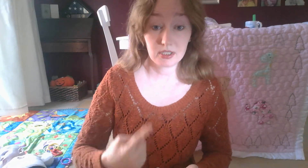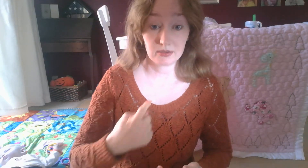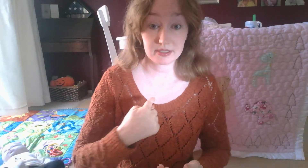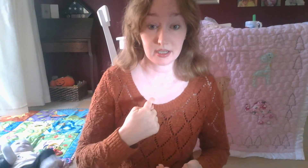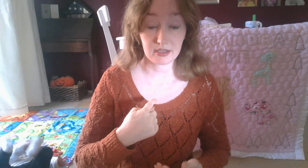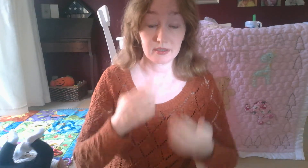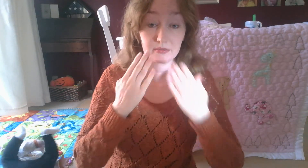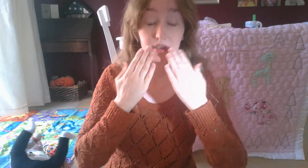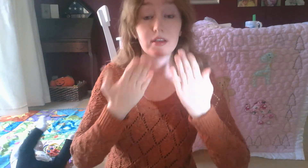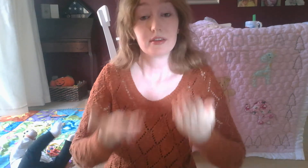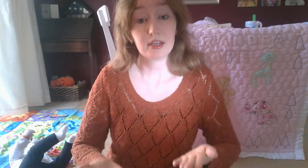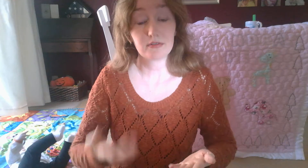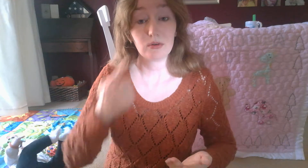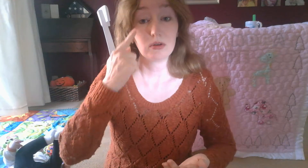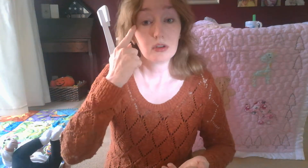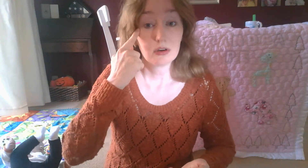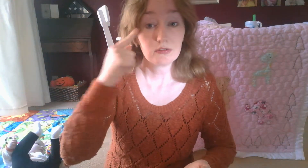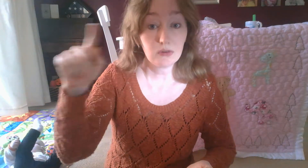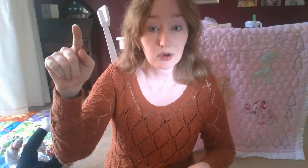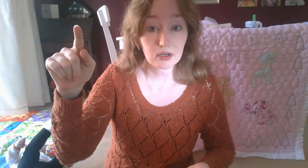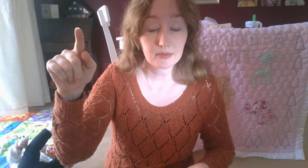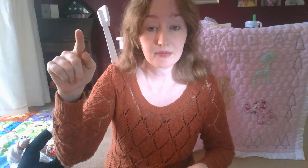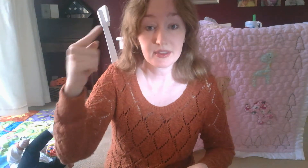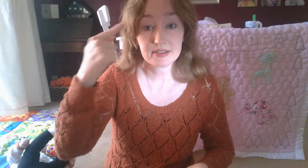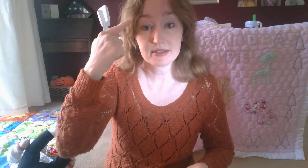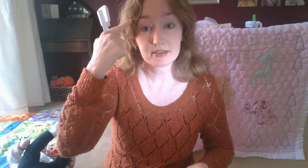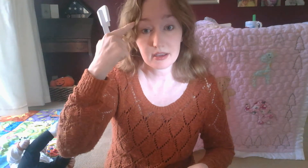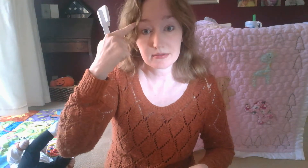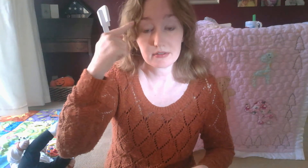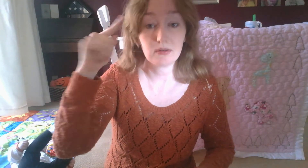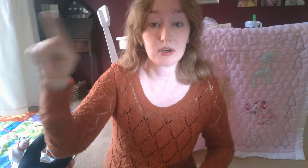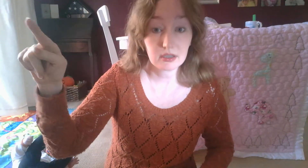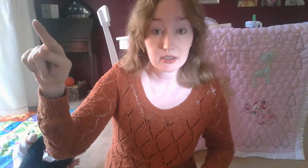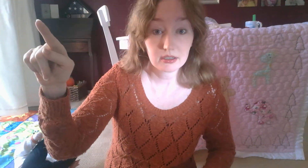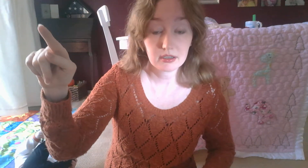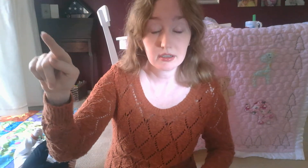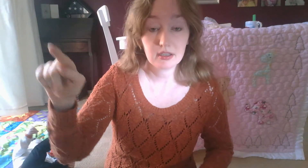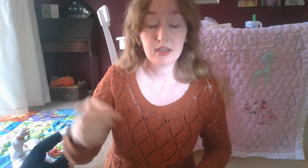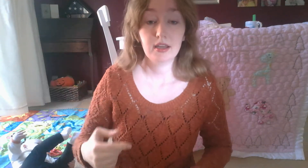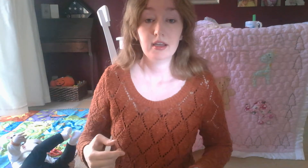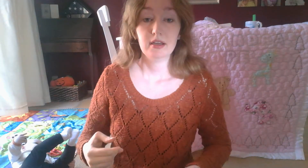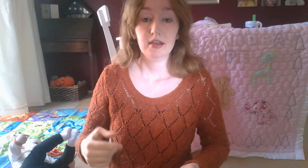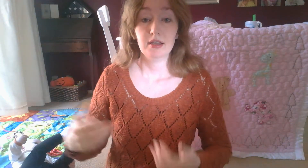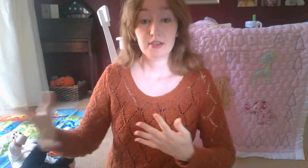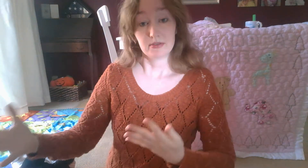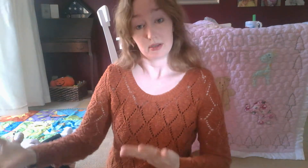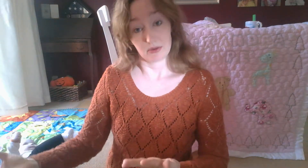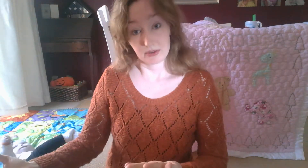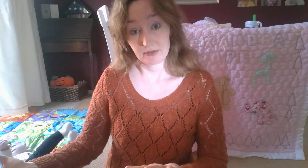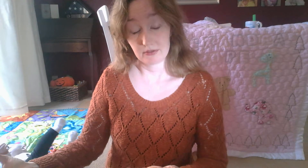you could say, "I'm thankful for." This is a sign for. And then you say what you're thankful